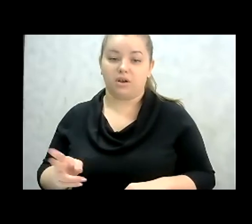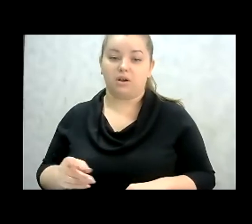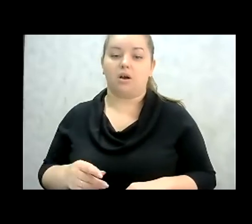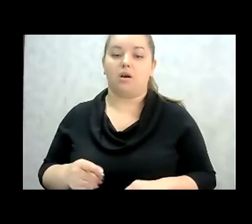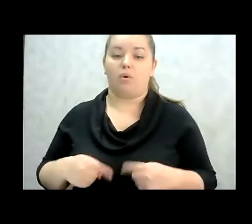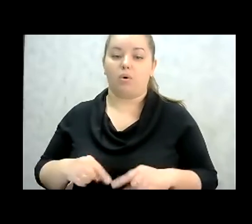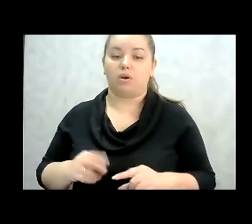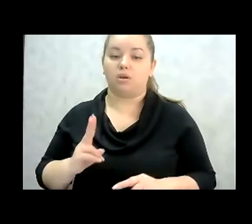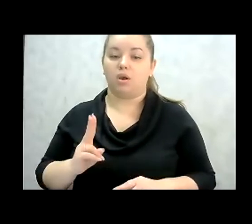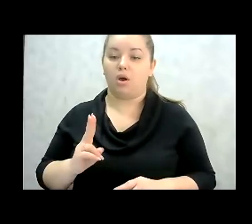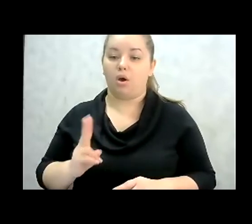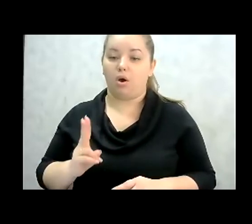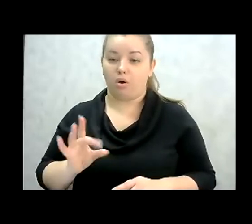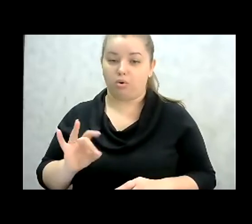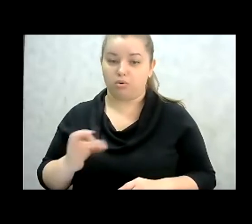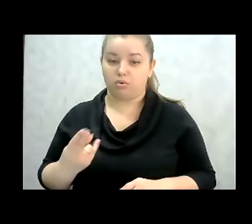participants